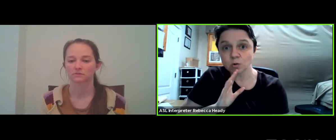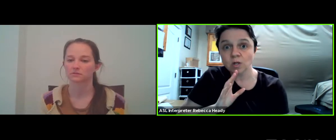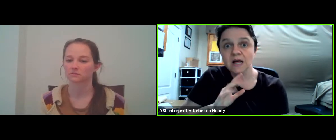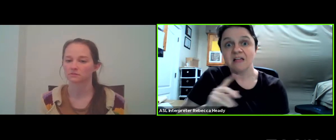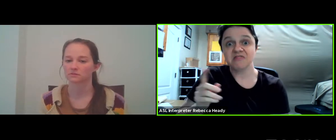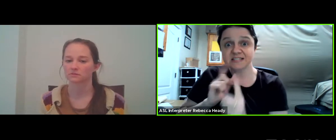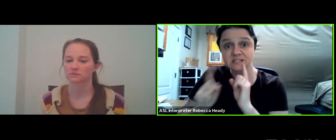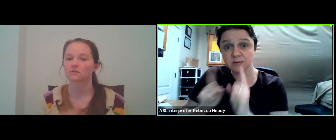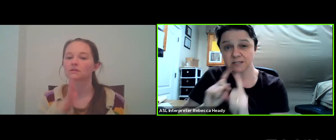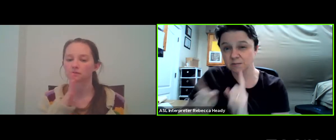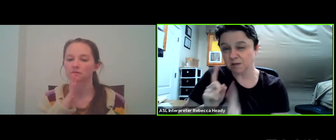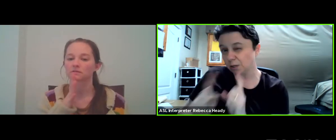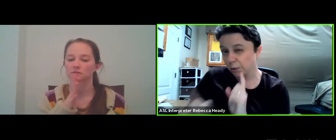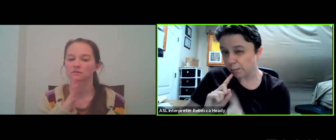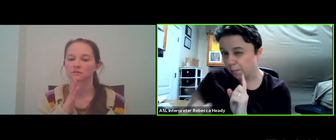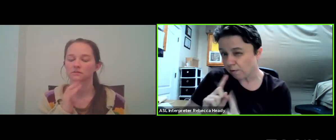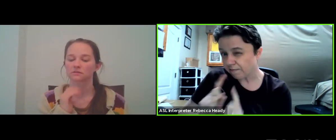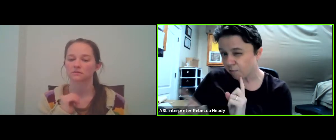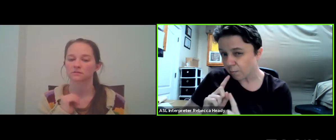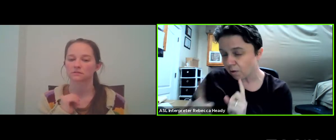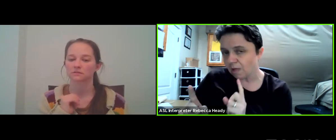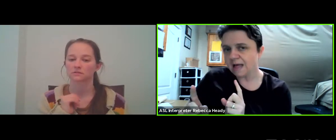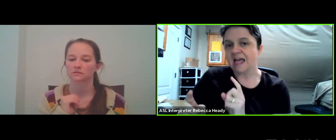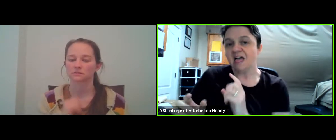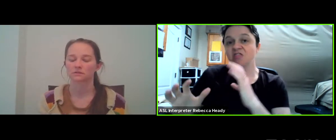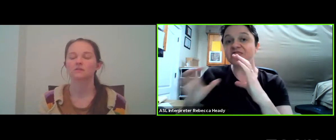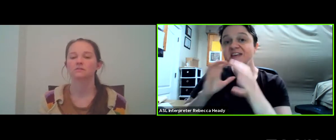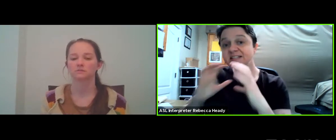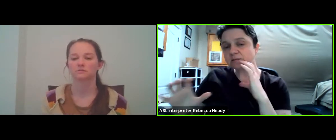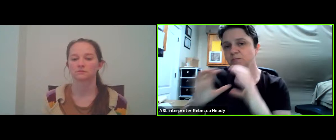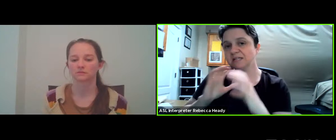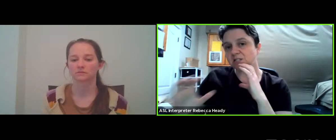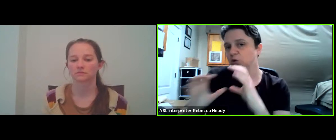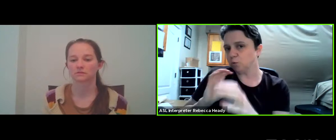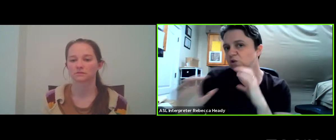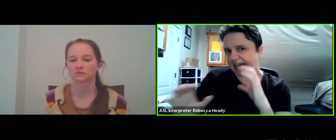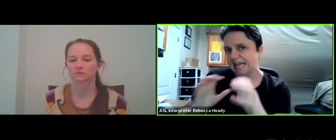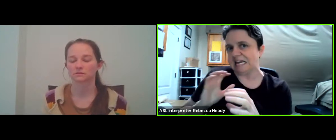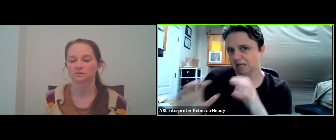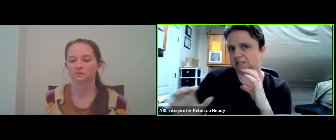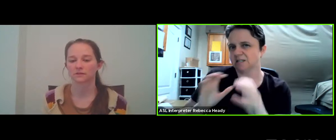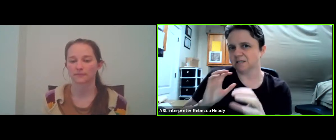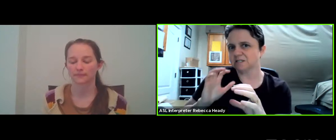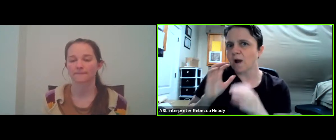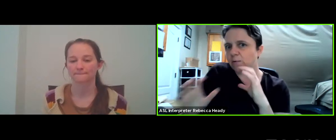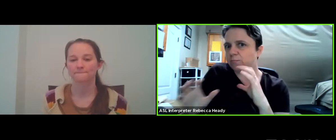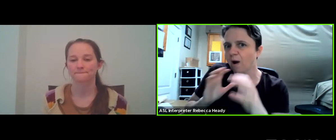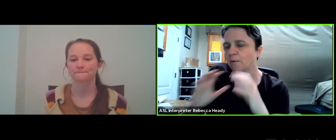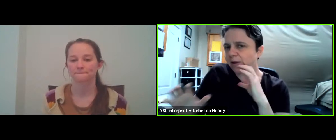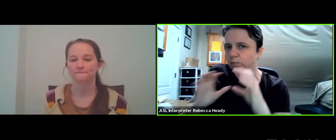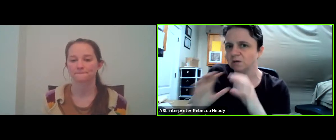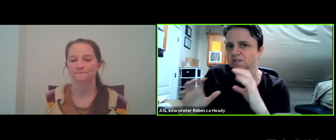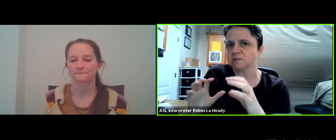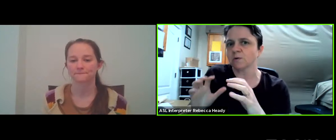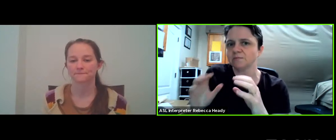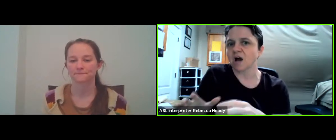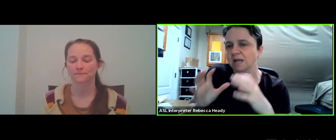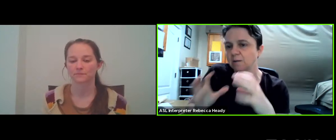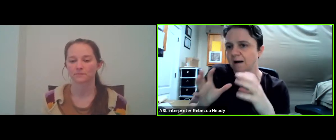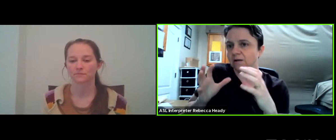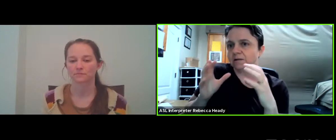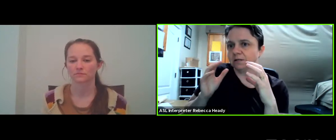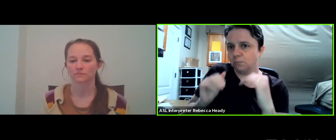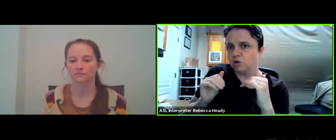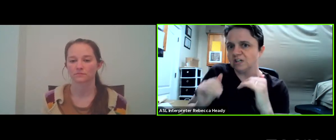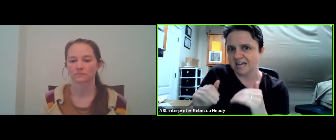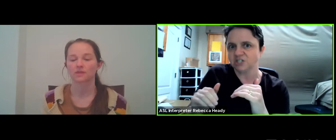seems more casual. This to me seems a little bit more formal. This means communicating. And so I would probably only use this when I'm